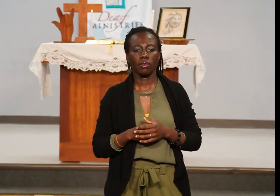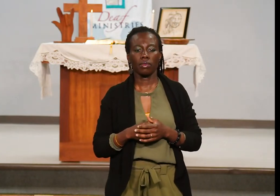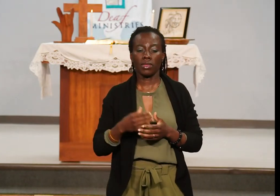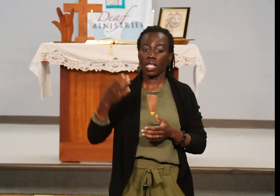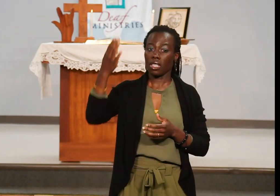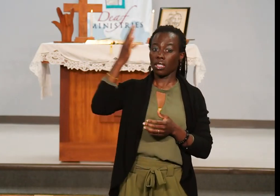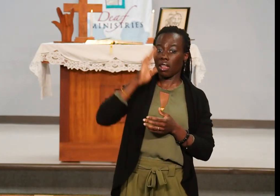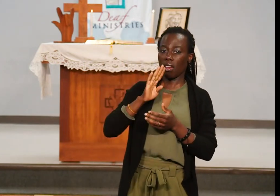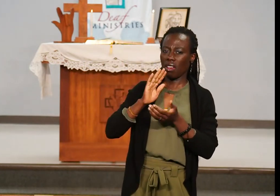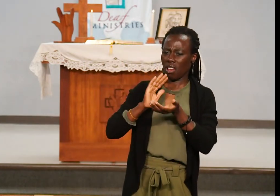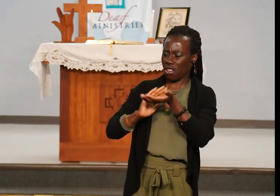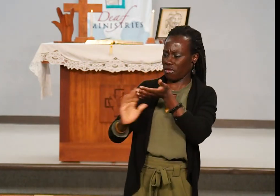and strength.